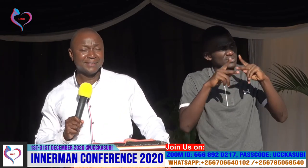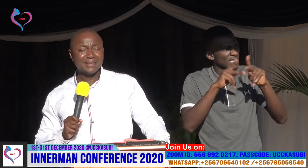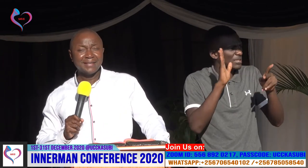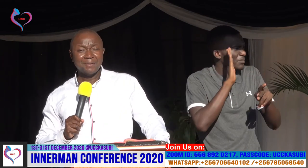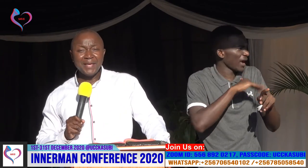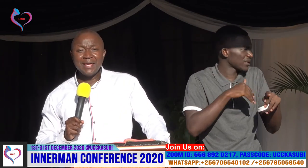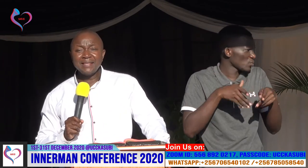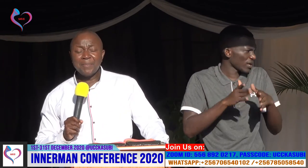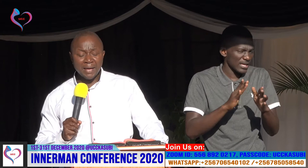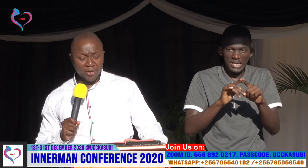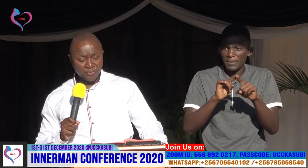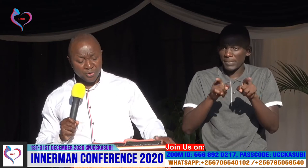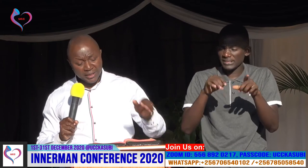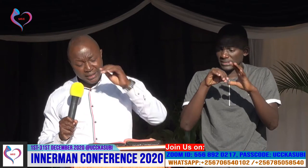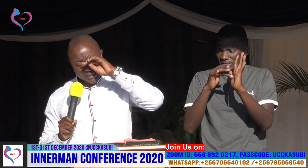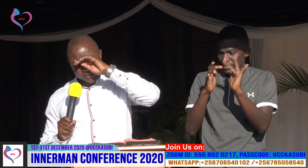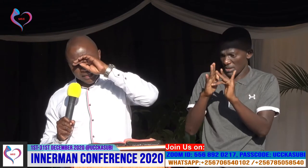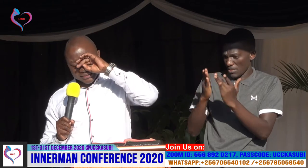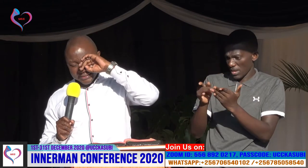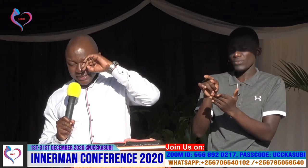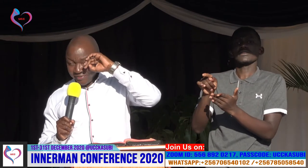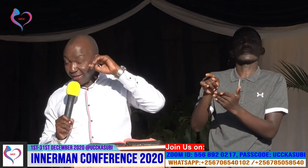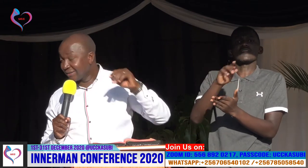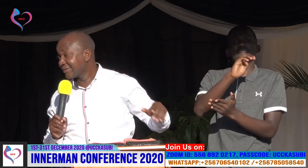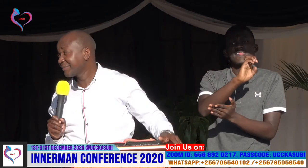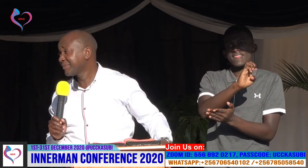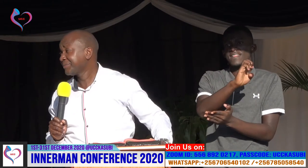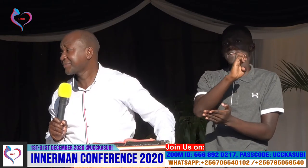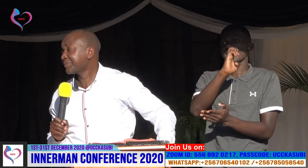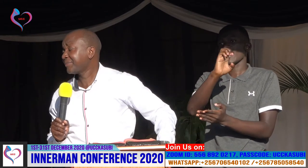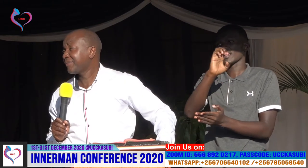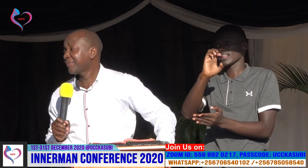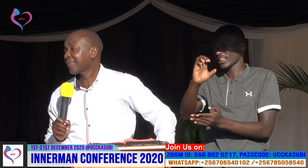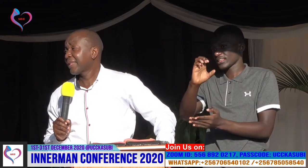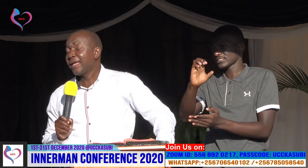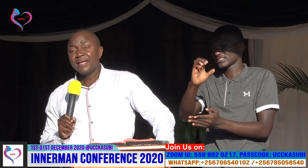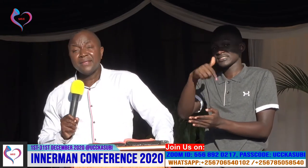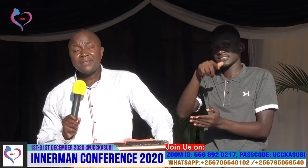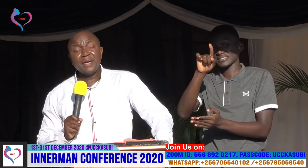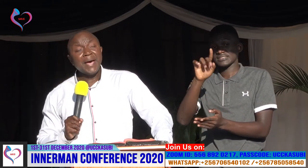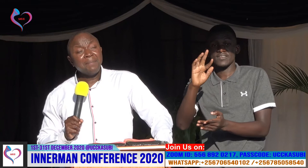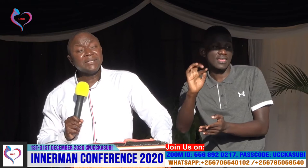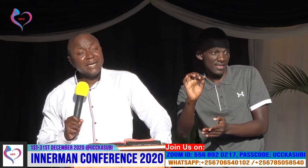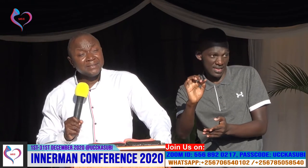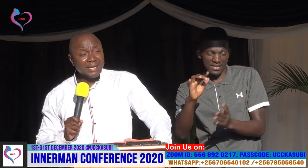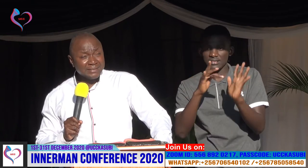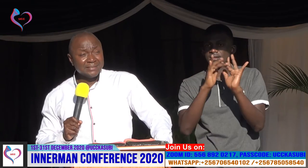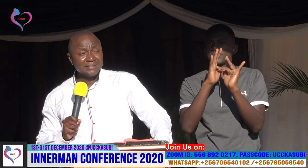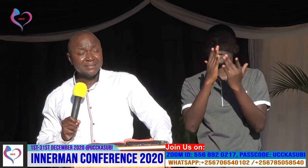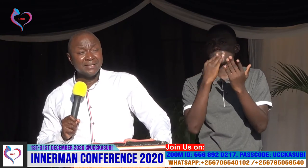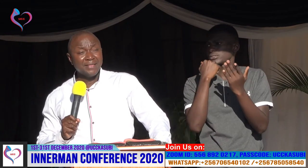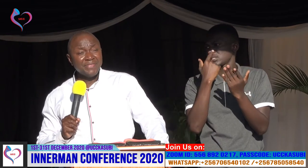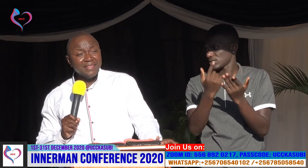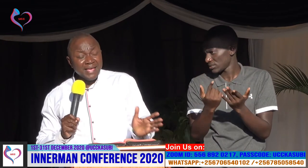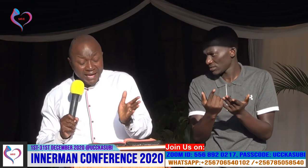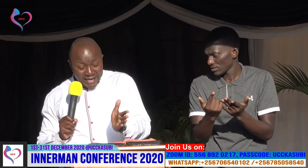kwa twatandise bubi. But then the Bible, if you read in Ecclesiastes 7:8. Naye bwosoma mu Bibuli 7:8 gamba. The Bible tells us. Bible